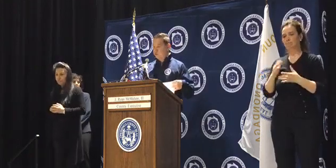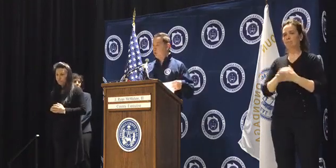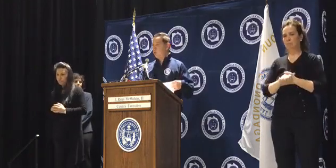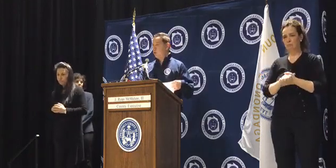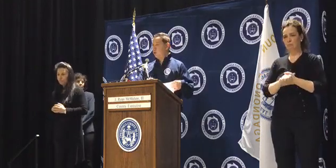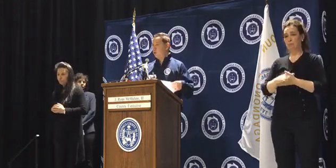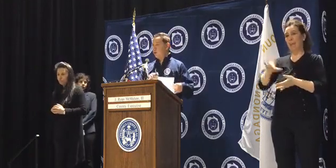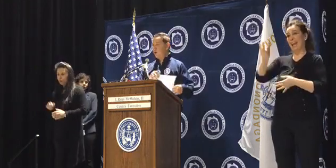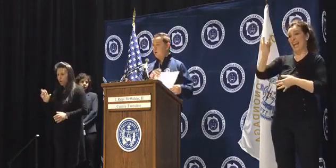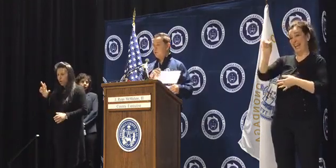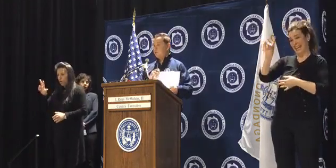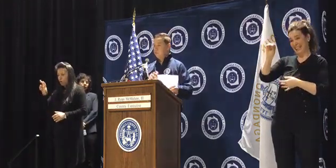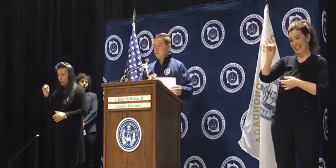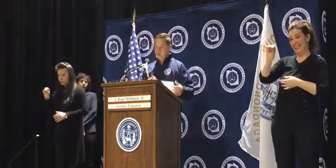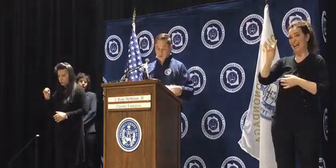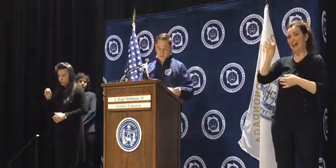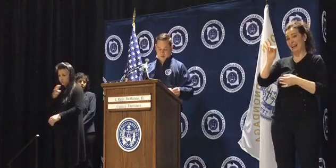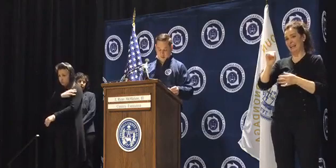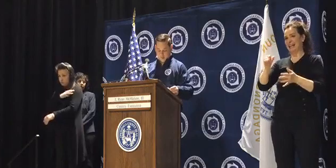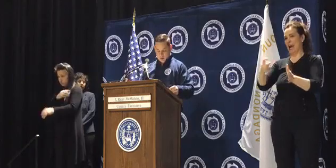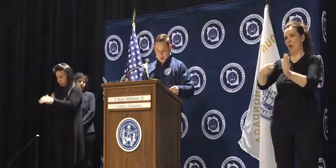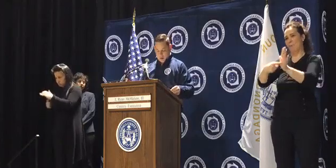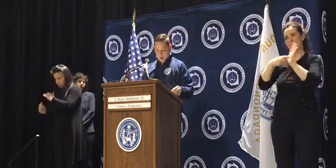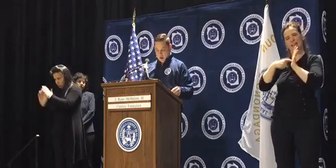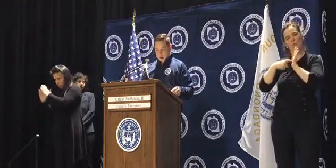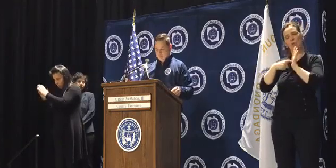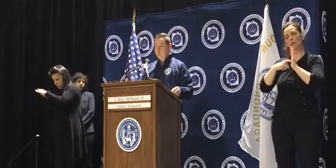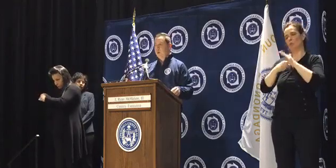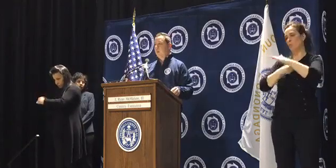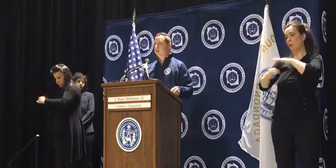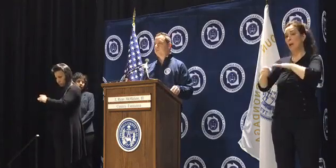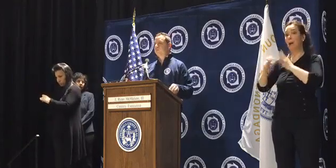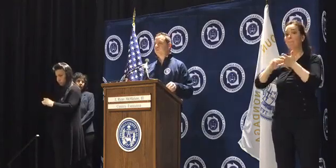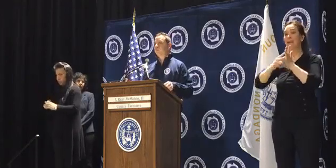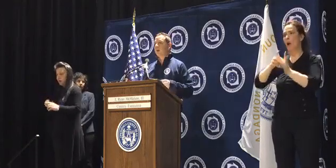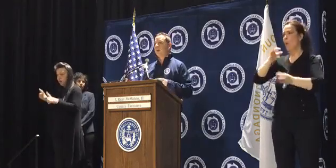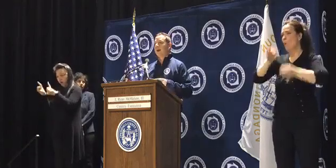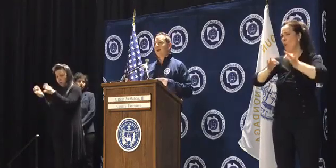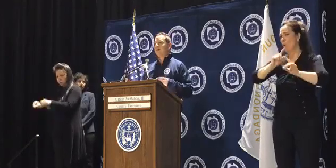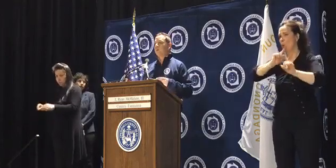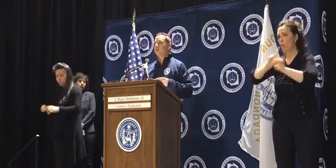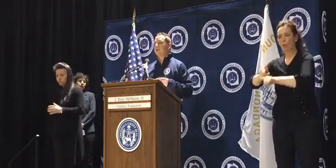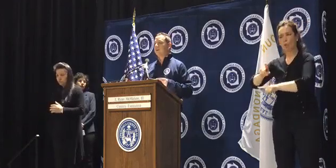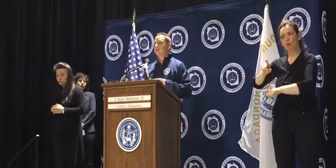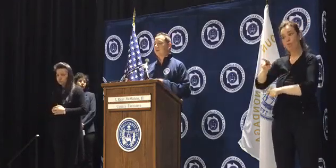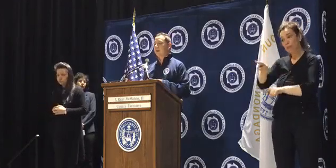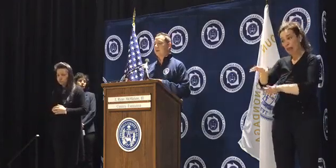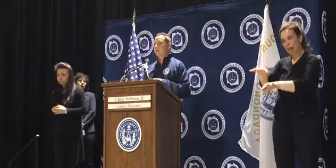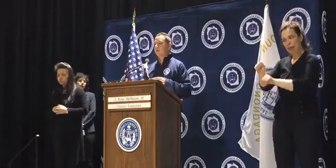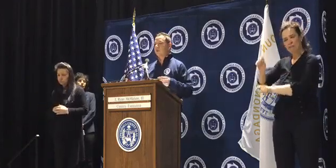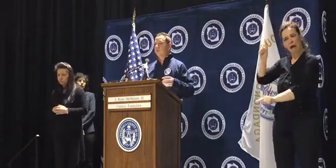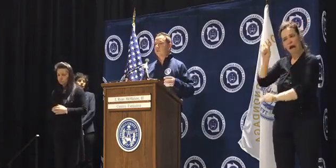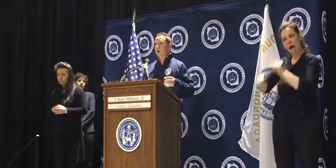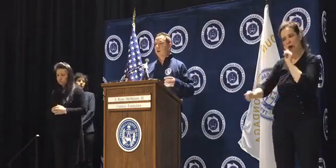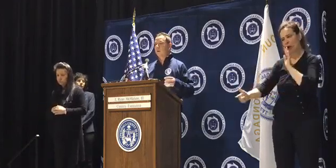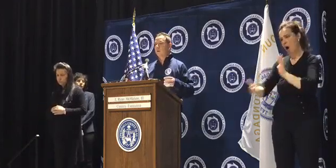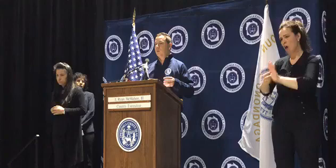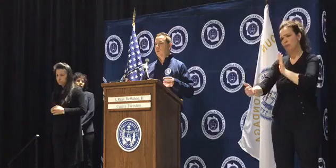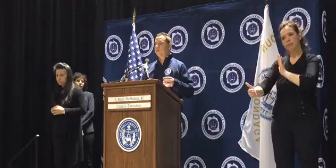in a mandatory quarantine right now from these cases. For the public, as we continue to test some of